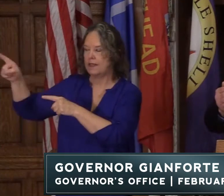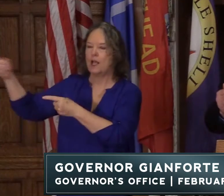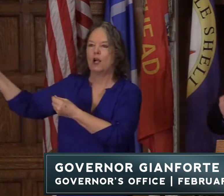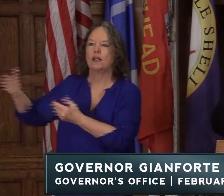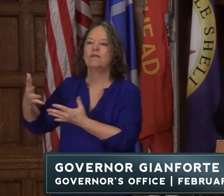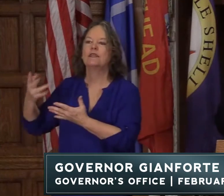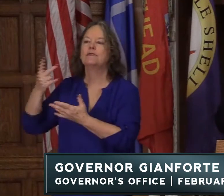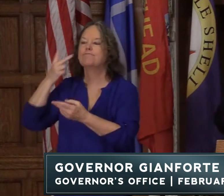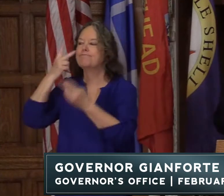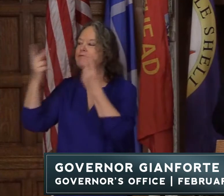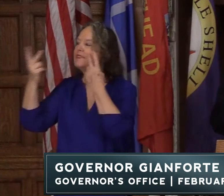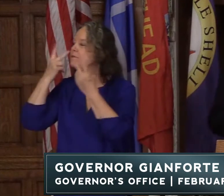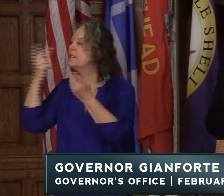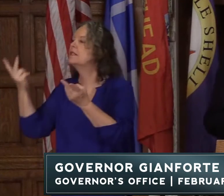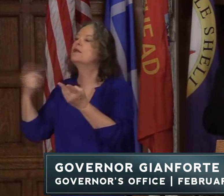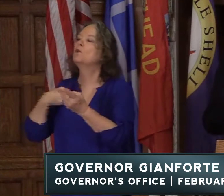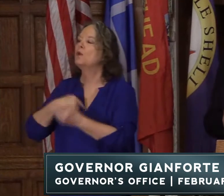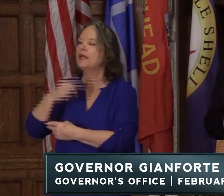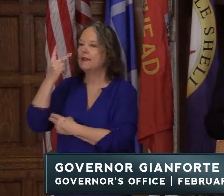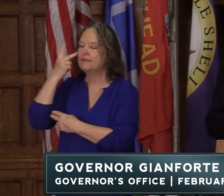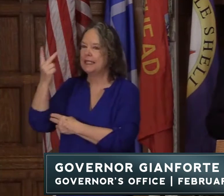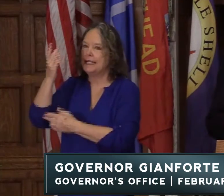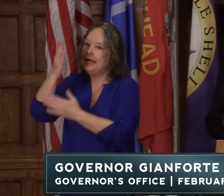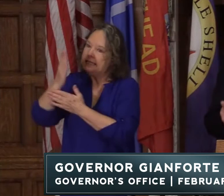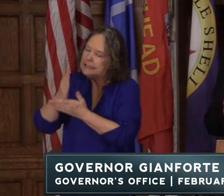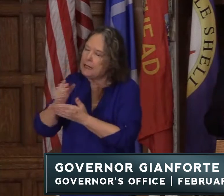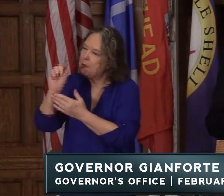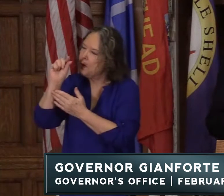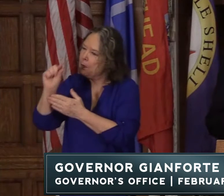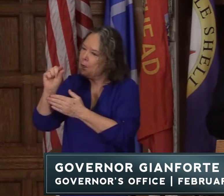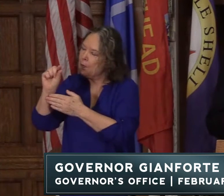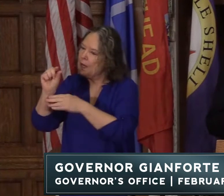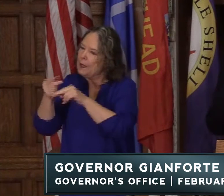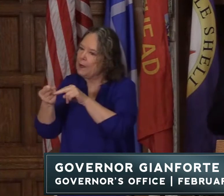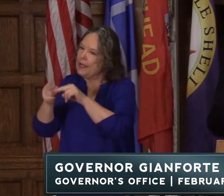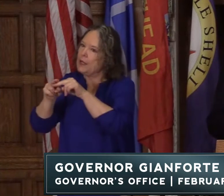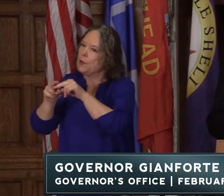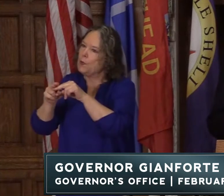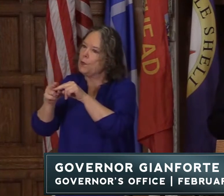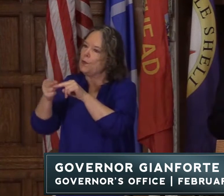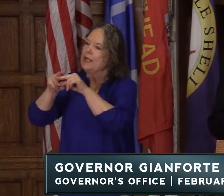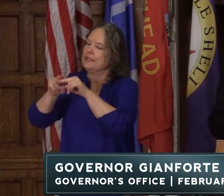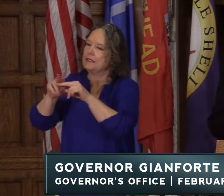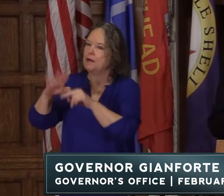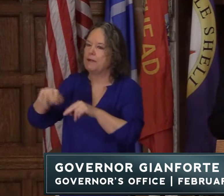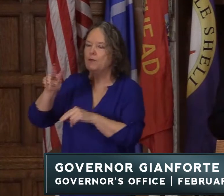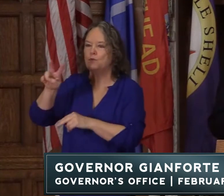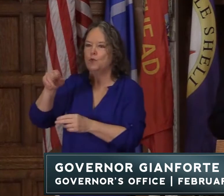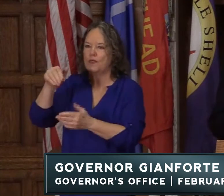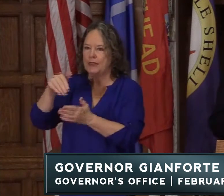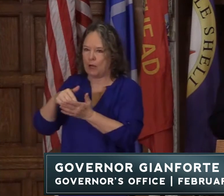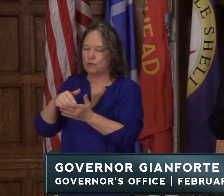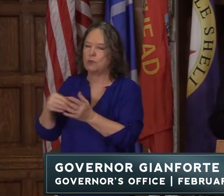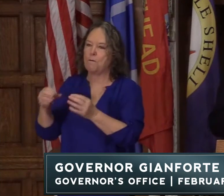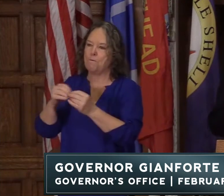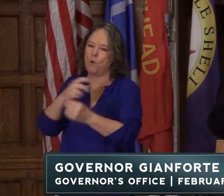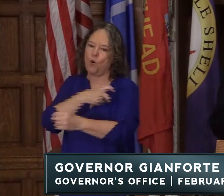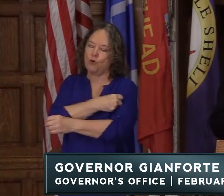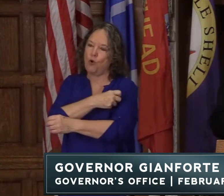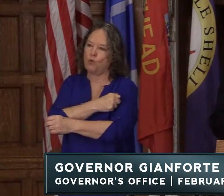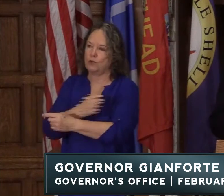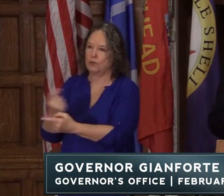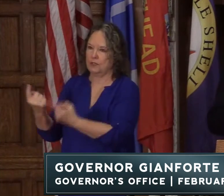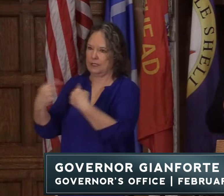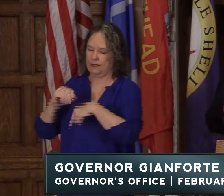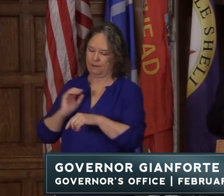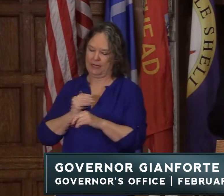visibility. We've seen some modest increases. We saw this week about an additional 2,000 doses coming to the